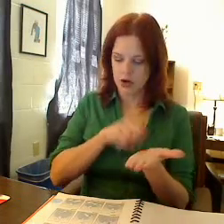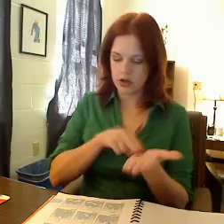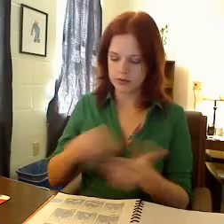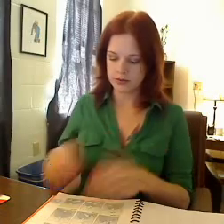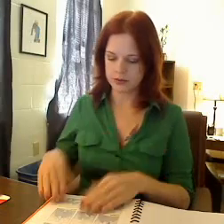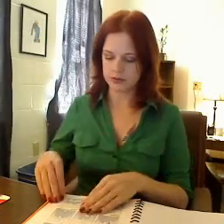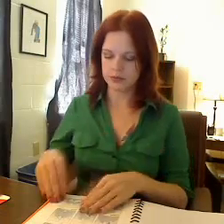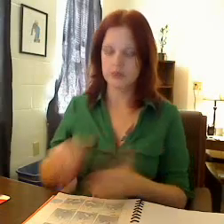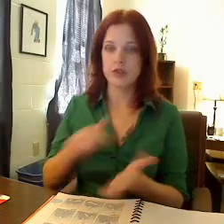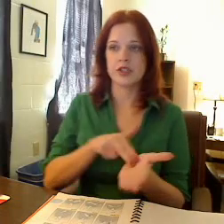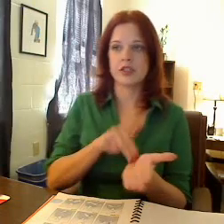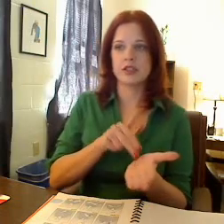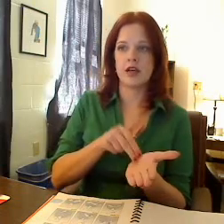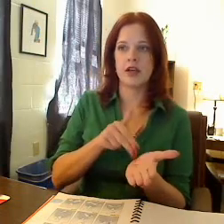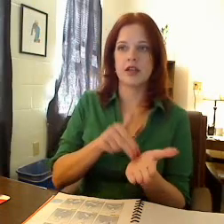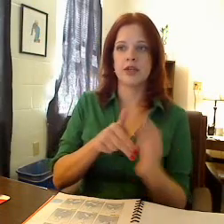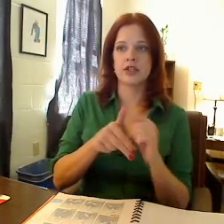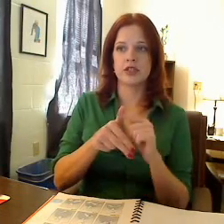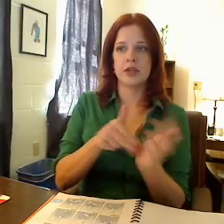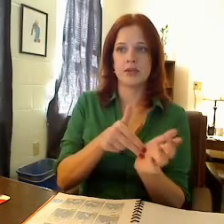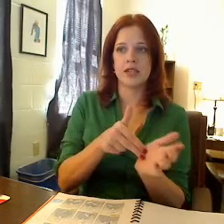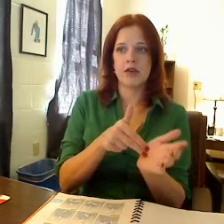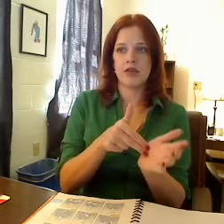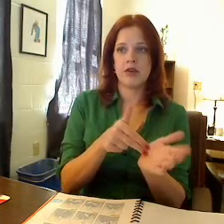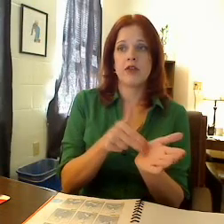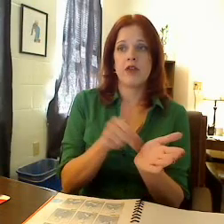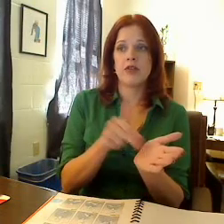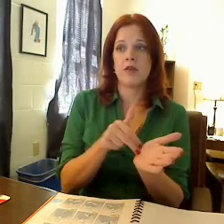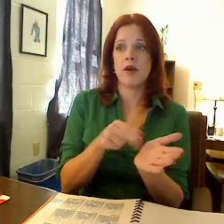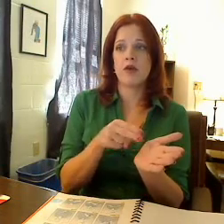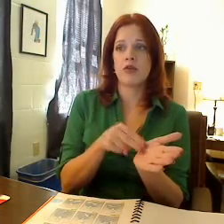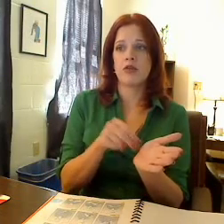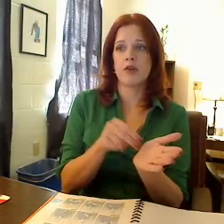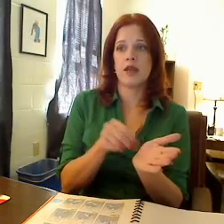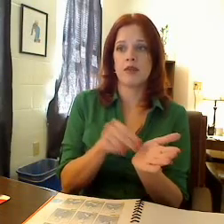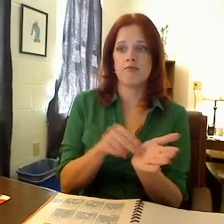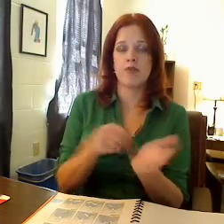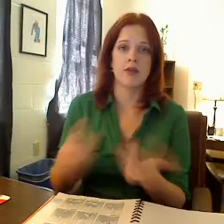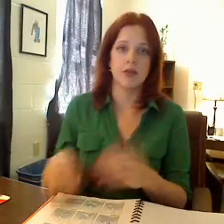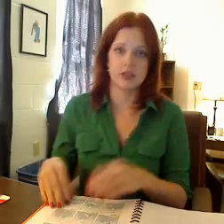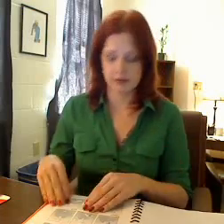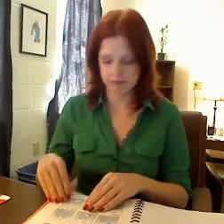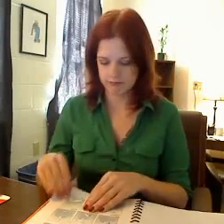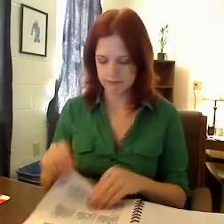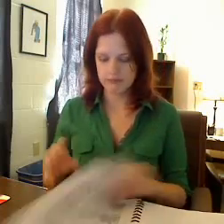Butter. You see it's in the picture his thumb is out. You can either have your thumb out or your thumb in. Either way is fine.